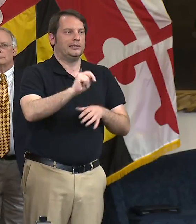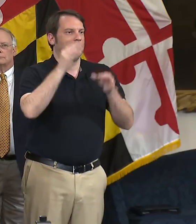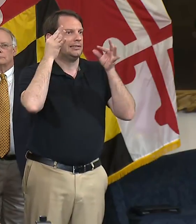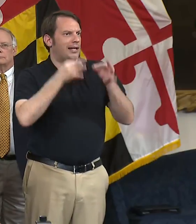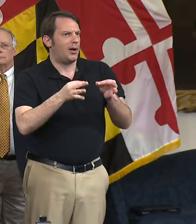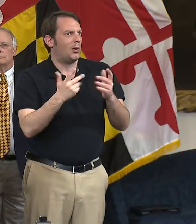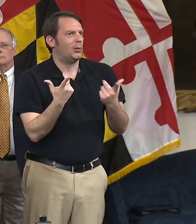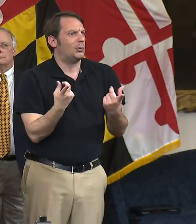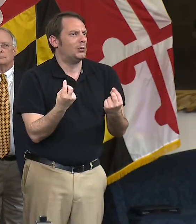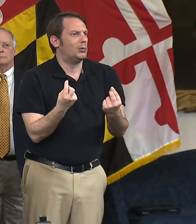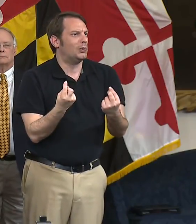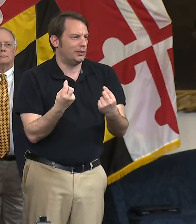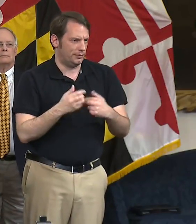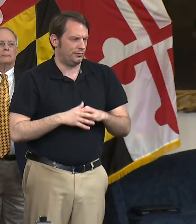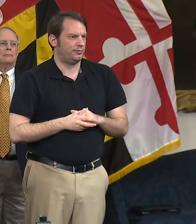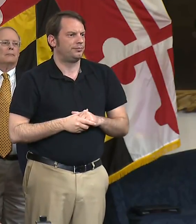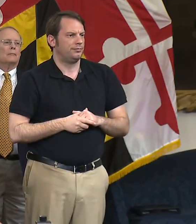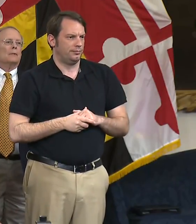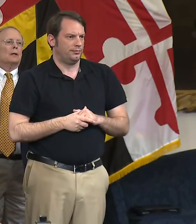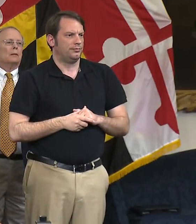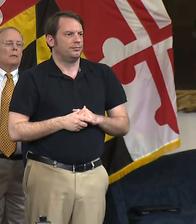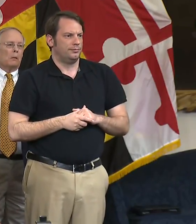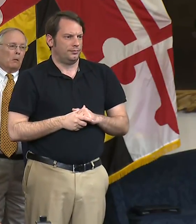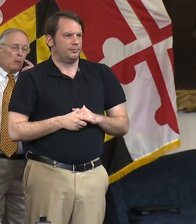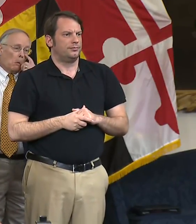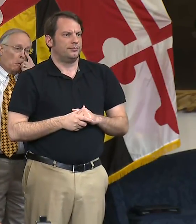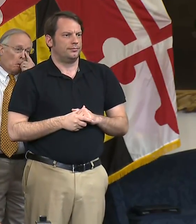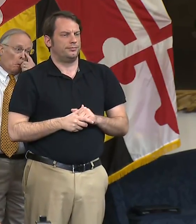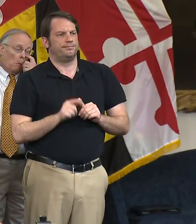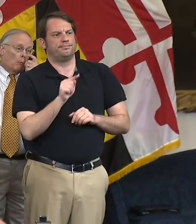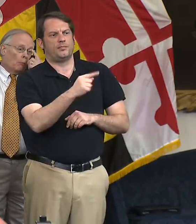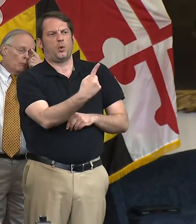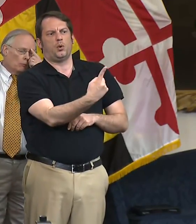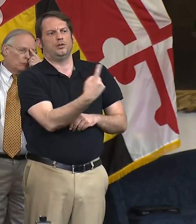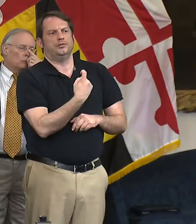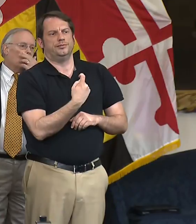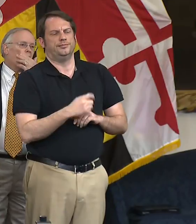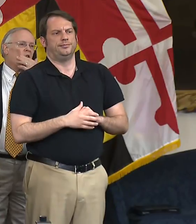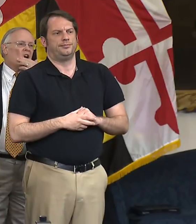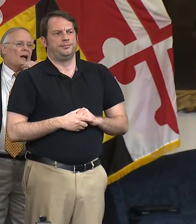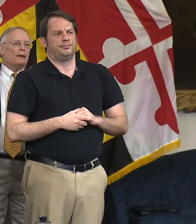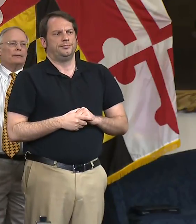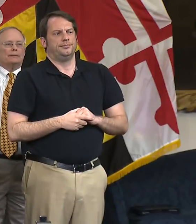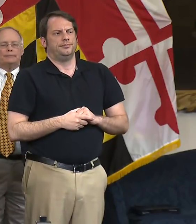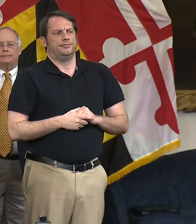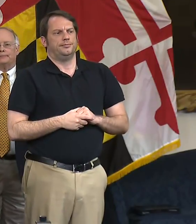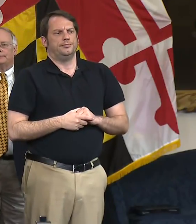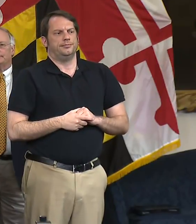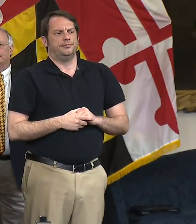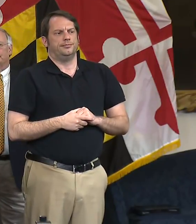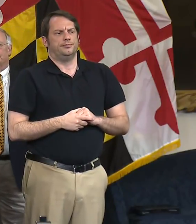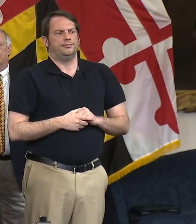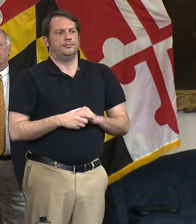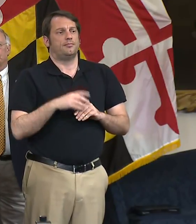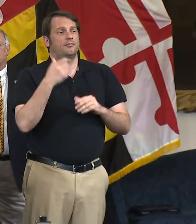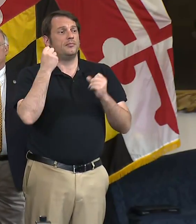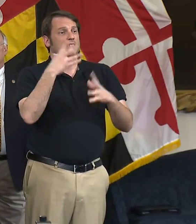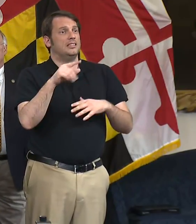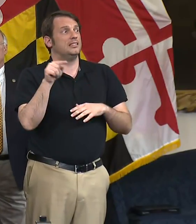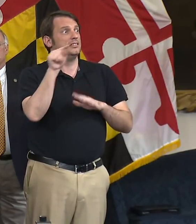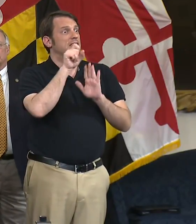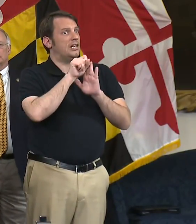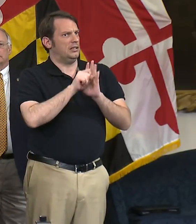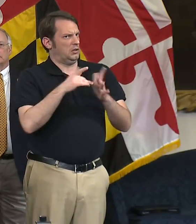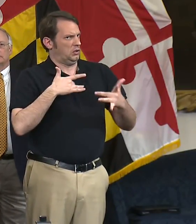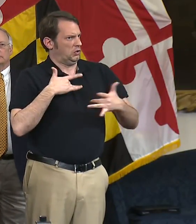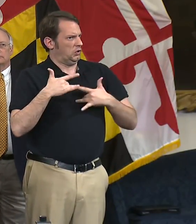their basketball game. Governor, a lot of states across this country here were not testing, and you got that green light to go ahead with testing. Should this